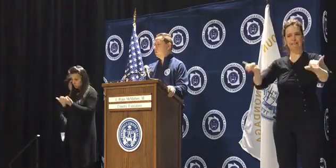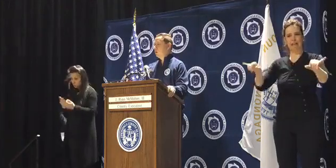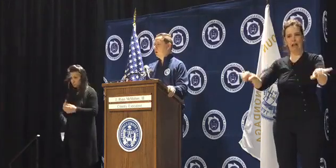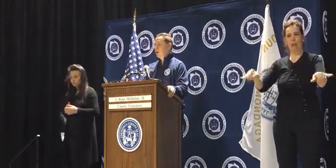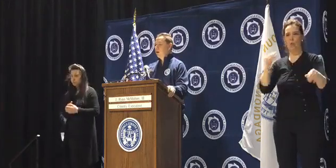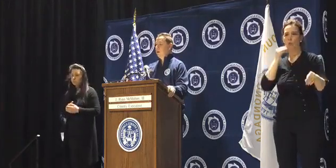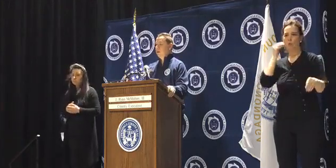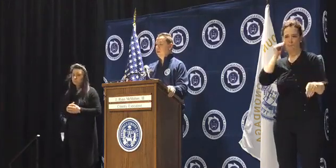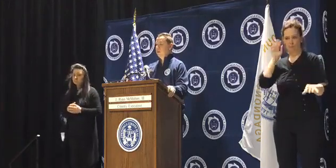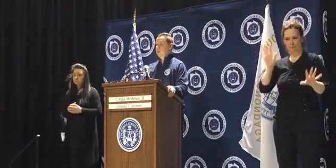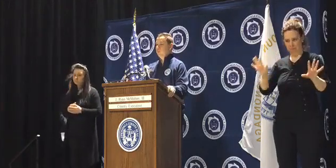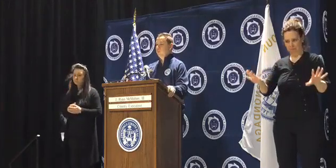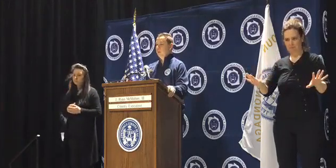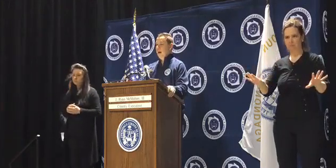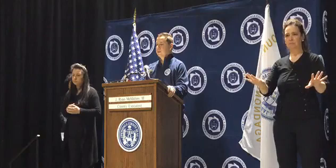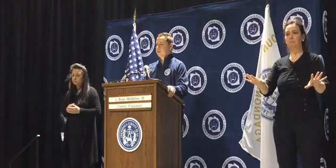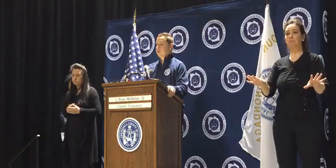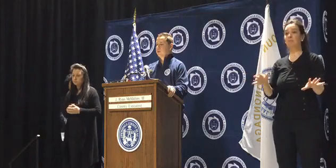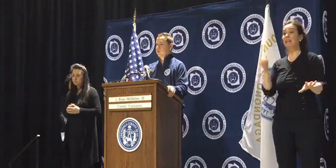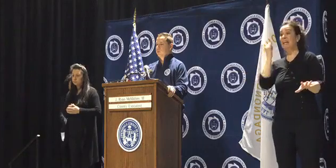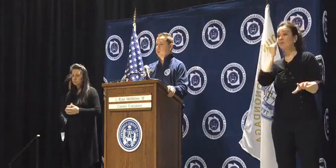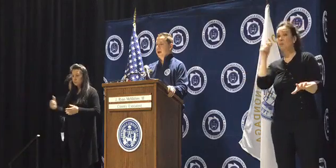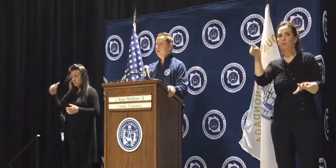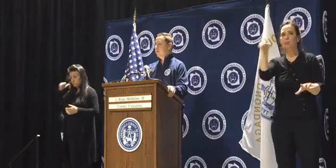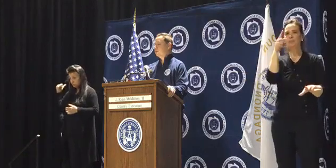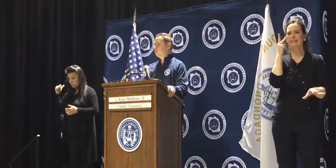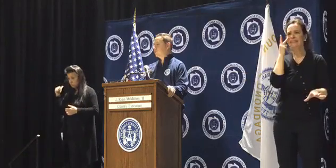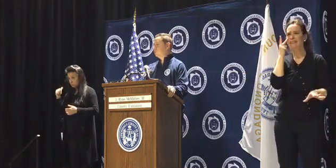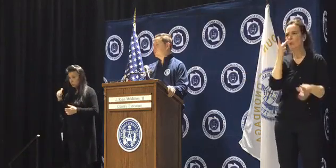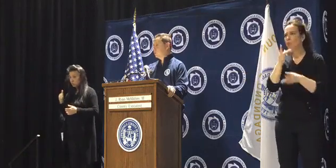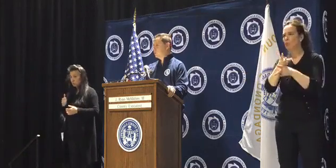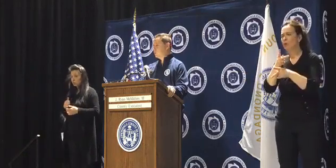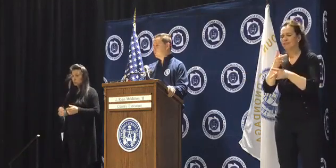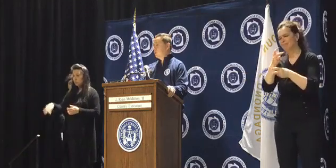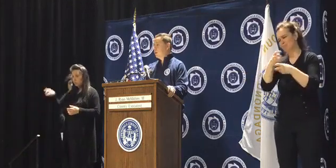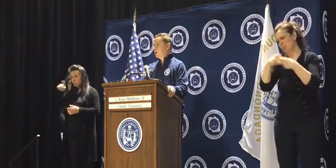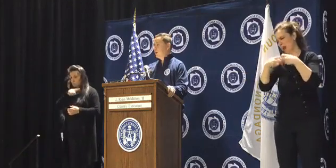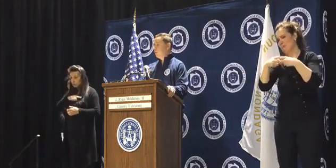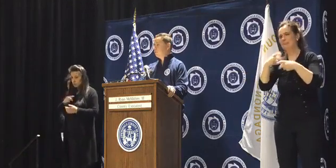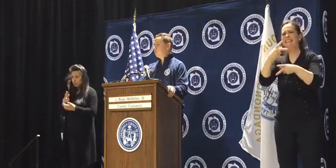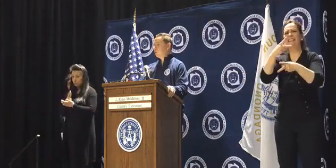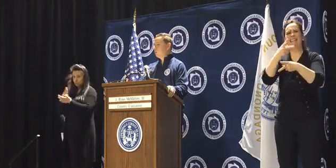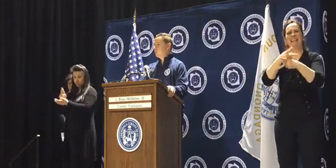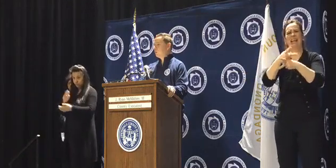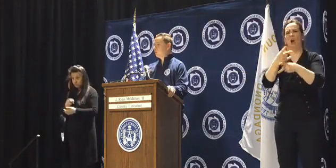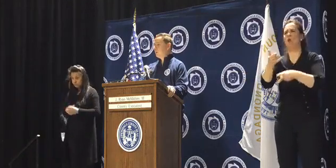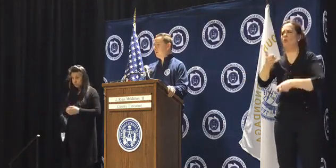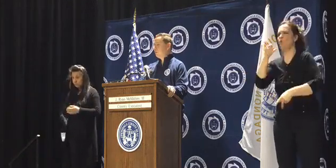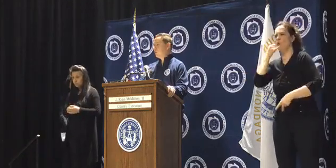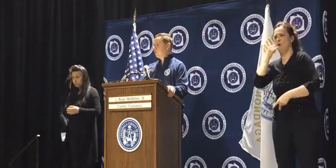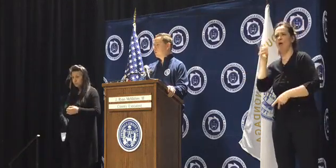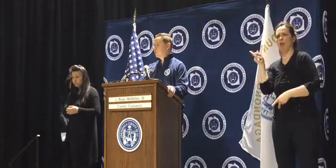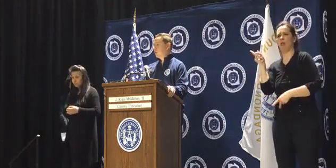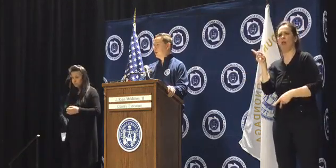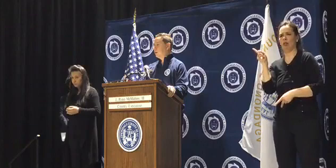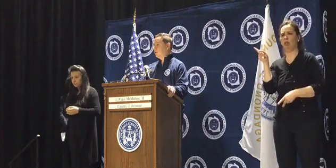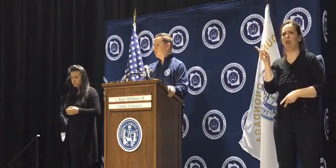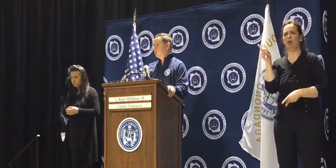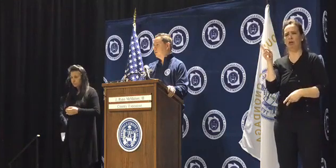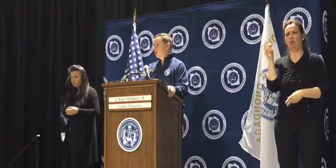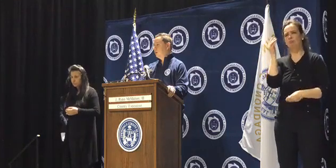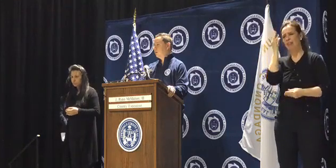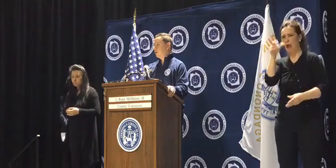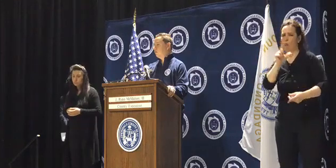order asking to end elective surgeries and it went to the state. They thought it was a good